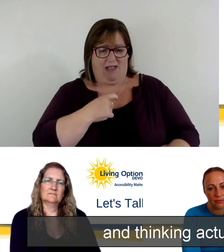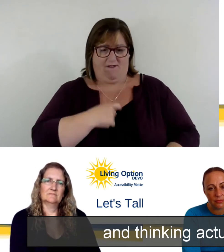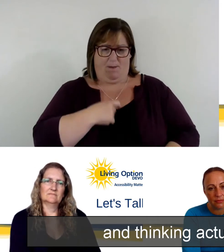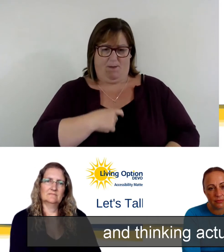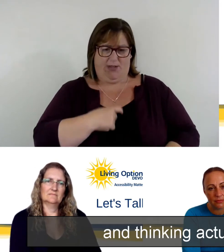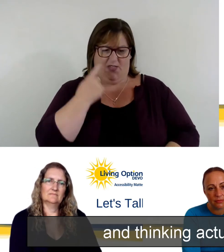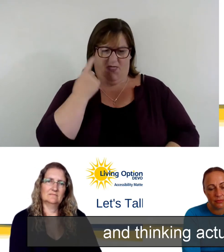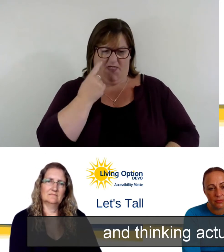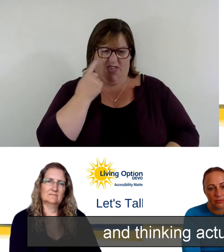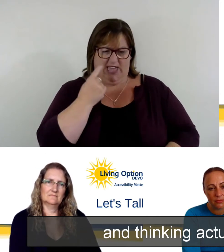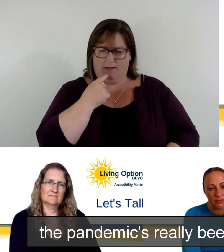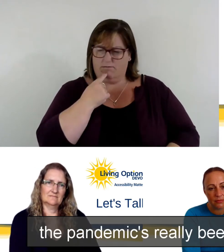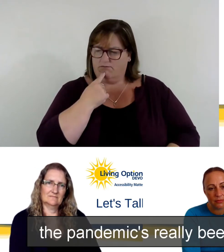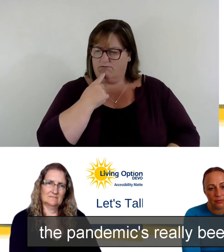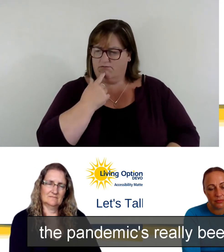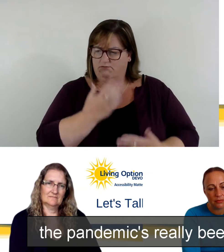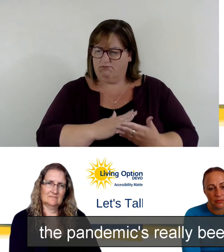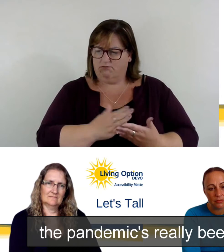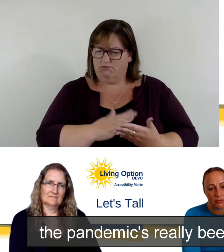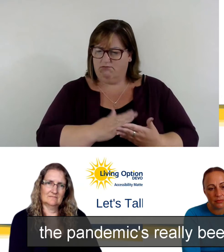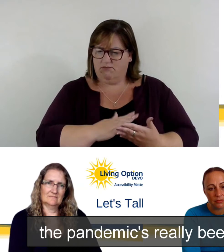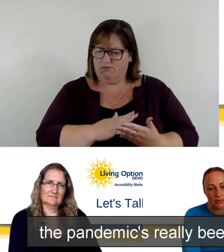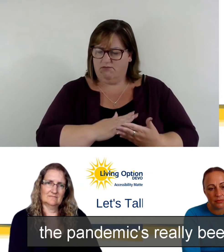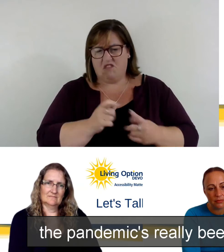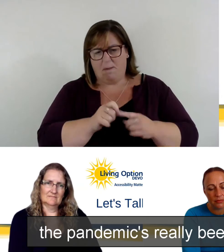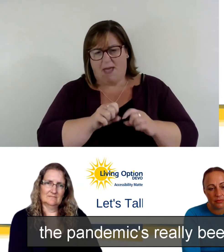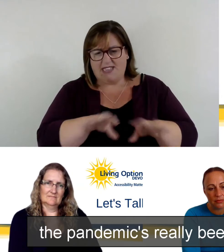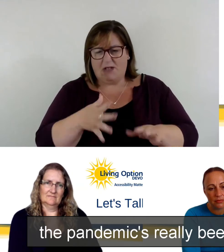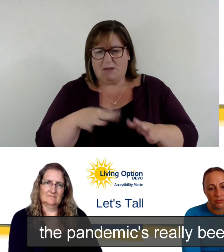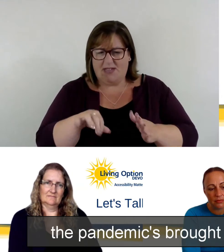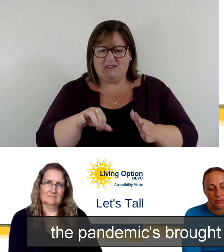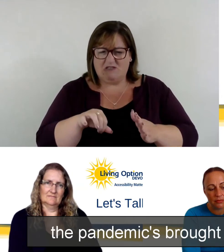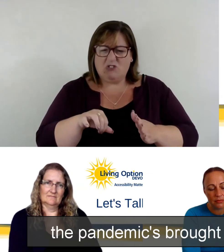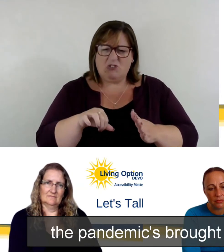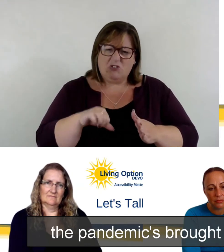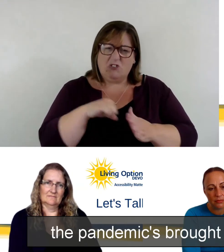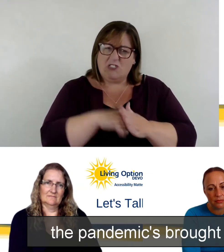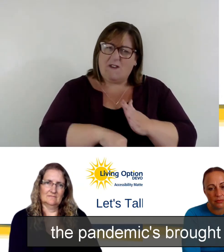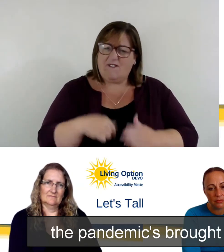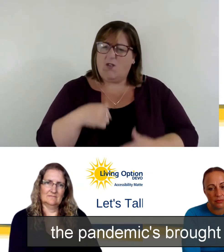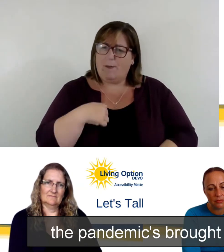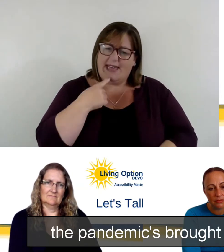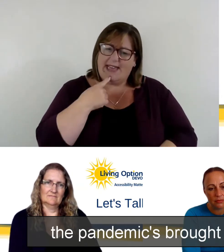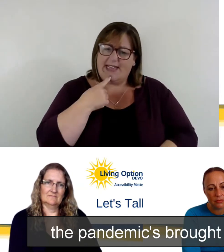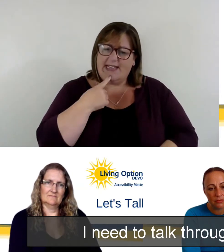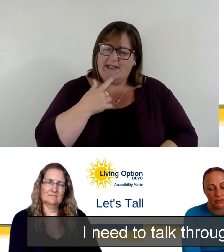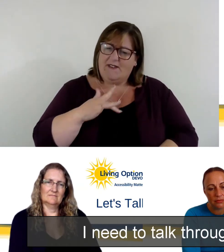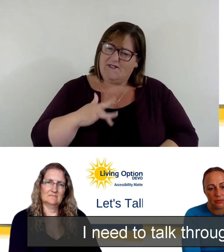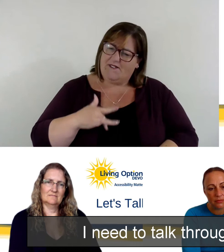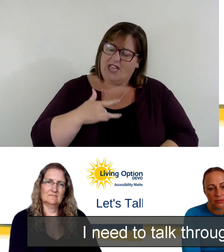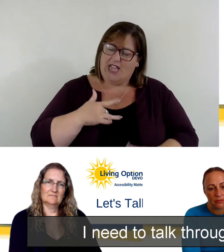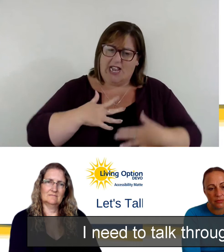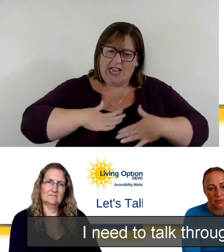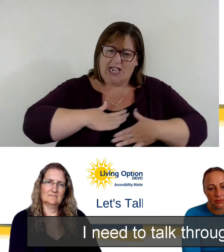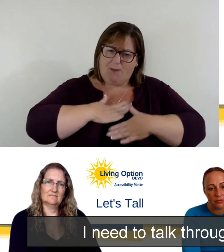thinking, actually, the pandemic's really been really hard, or perhaps the pandemic's brought out past emotions that I need to